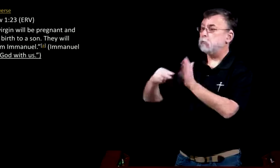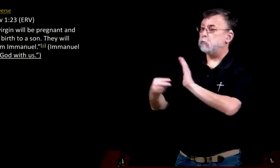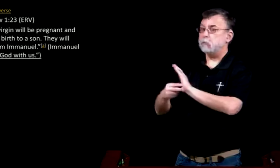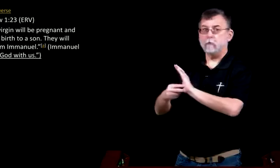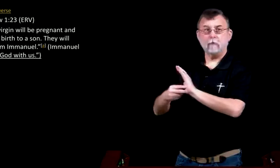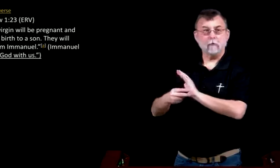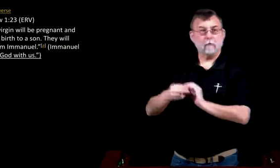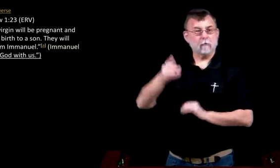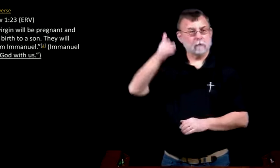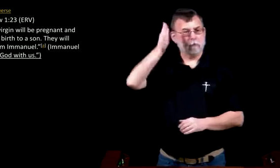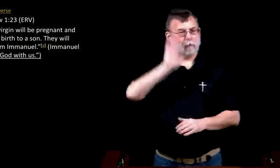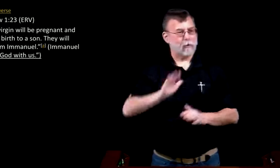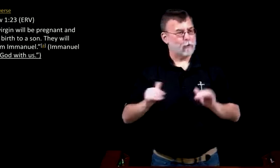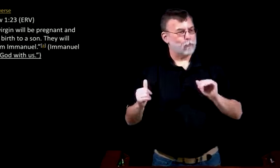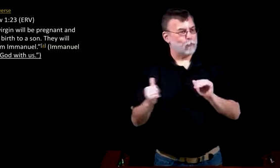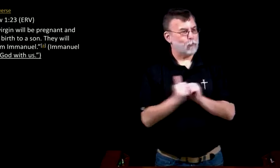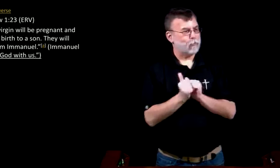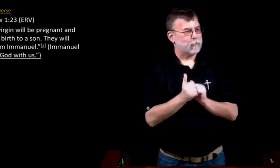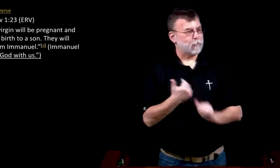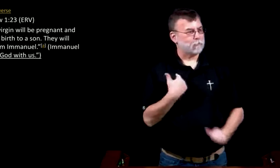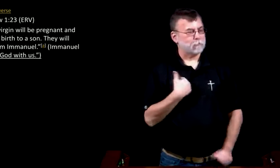Emmanuel means God with us.